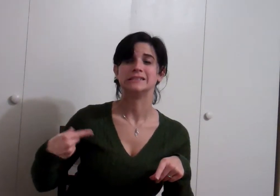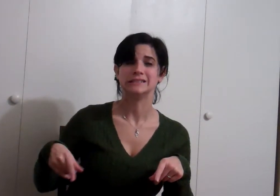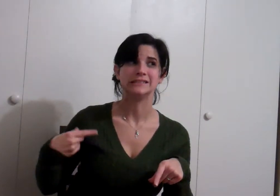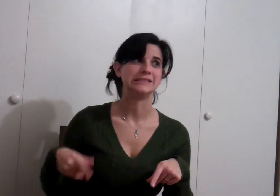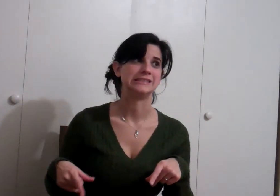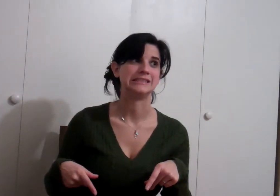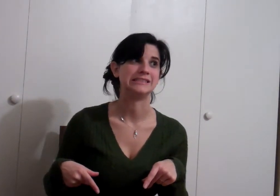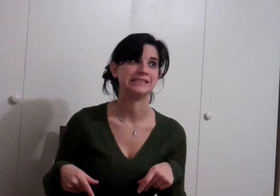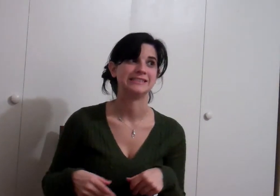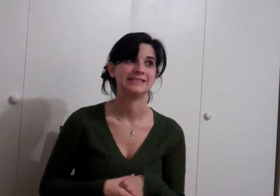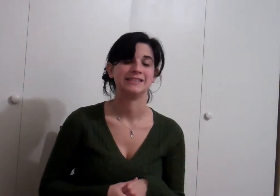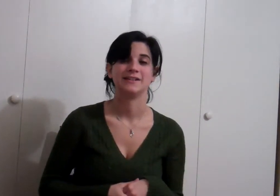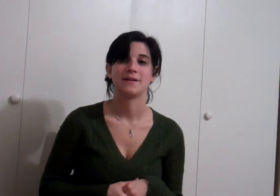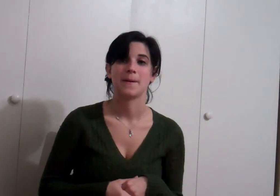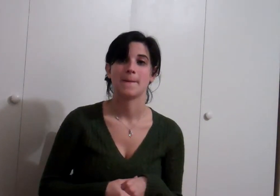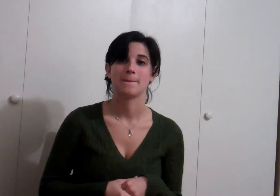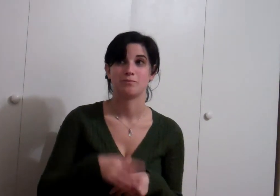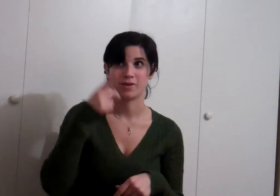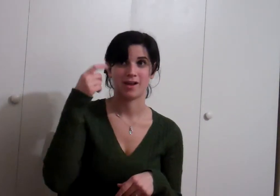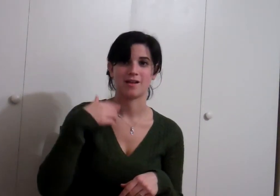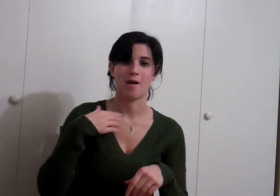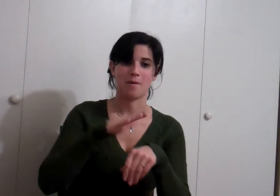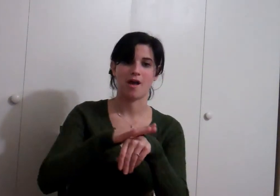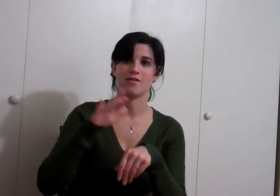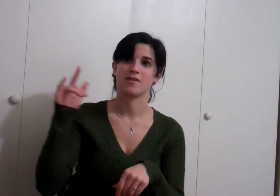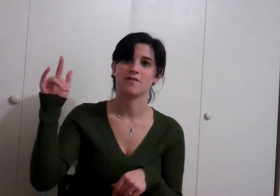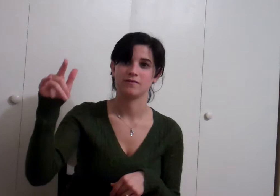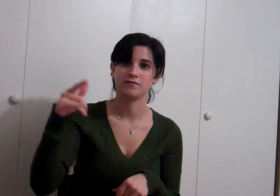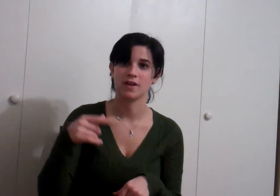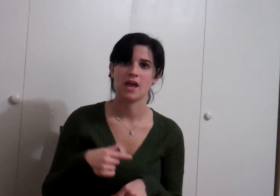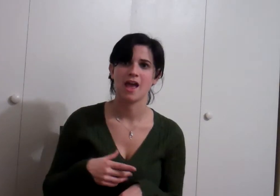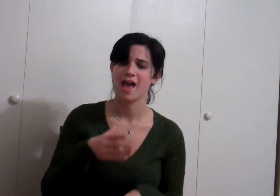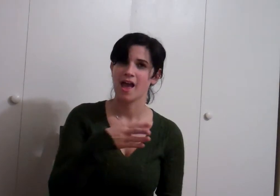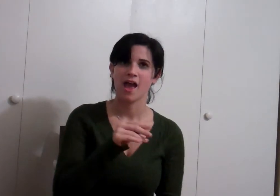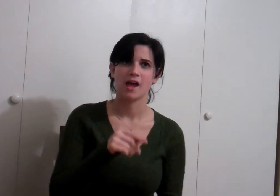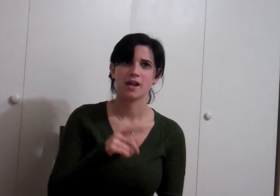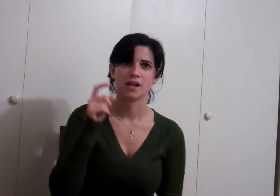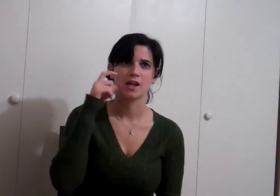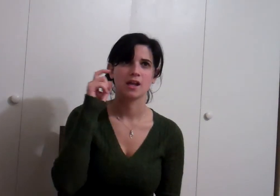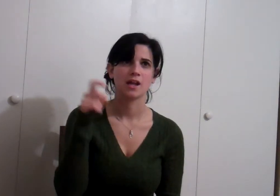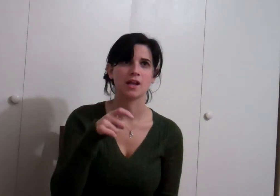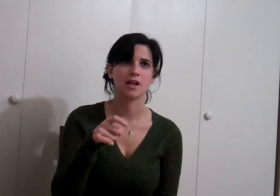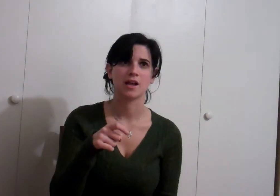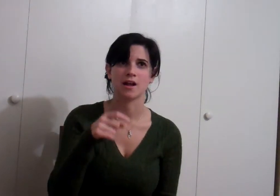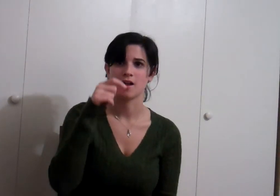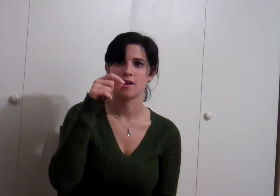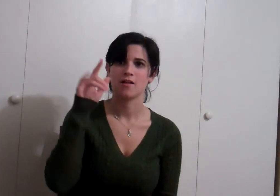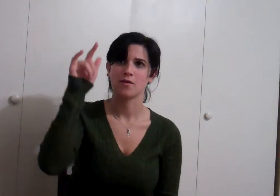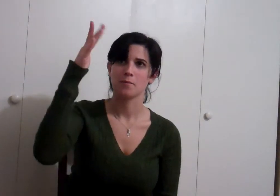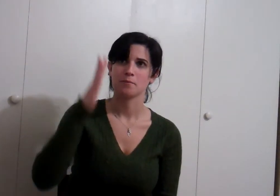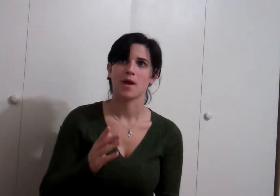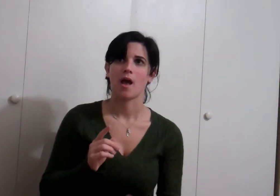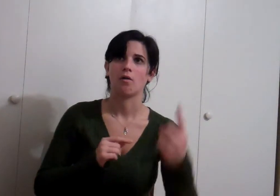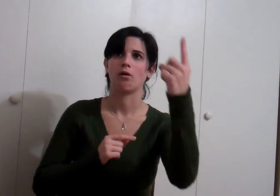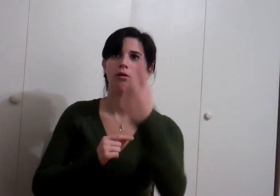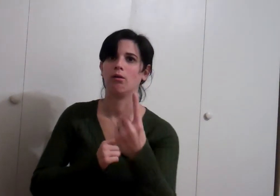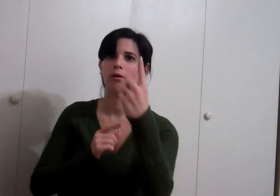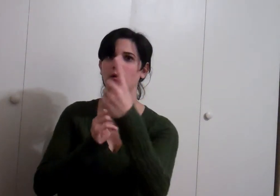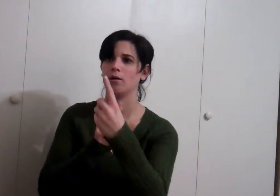And here comes the pilot. And it's like, dude, what are you doing? Why aren't you flying the plane? I don't want to know